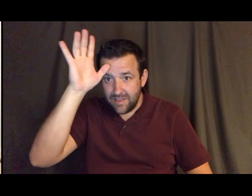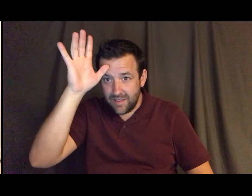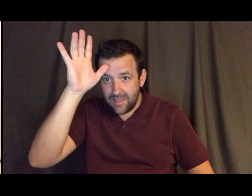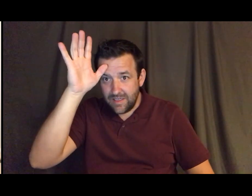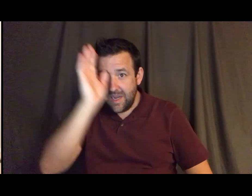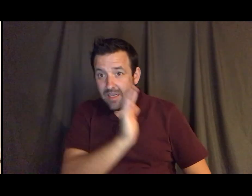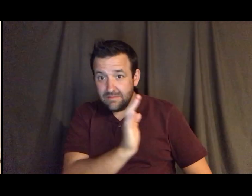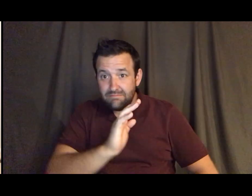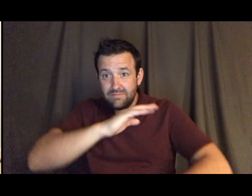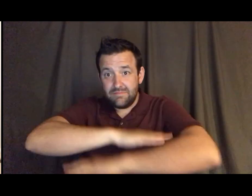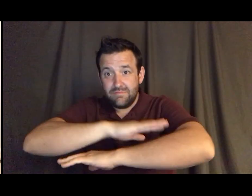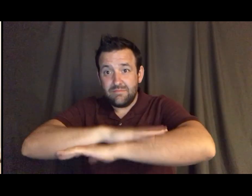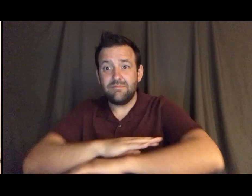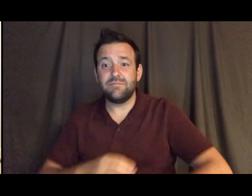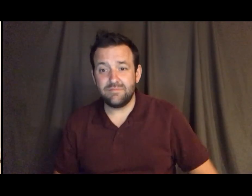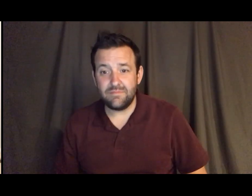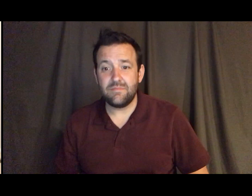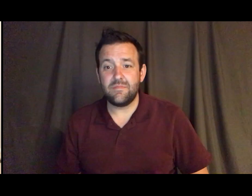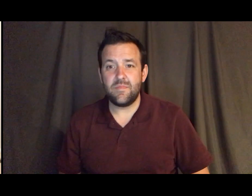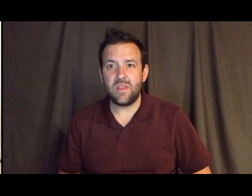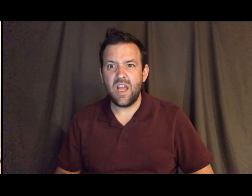Look at all that food up there.